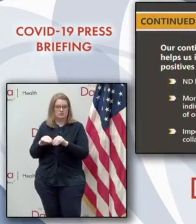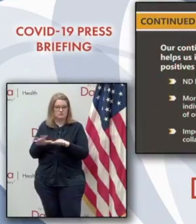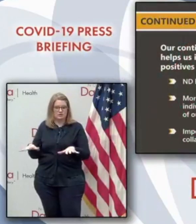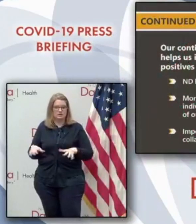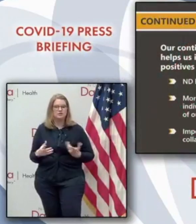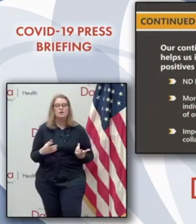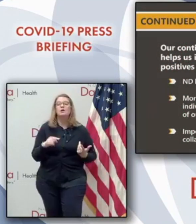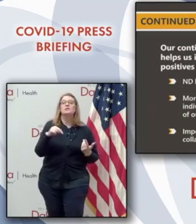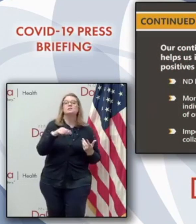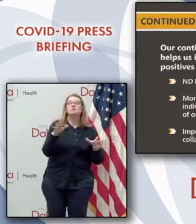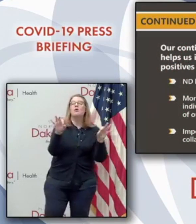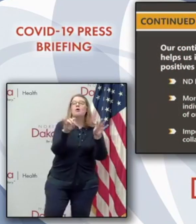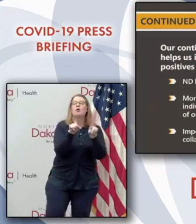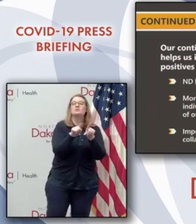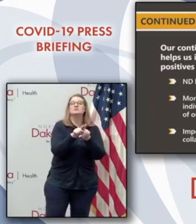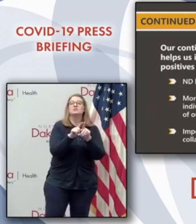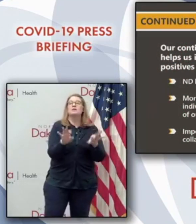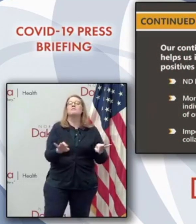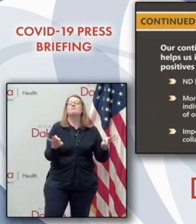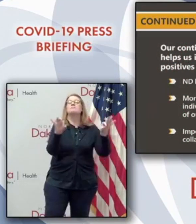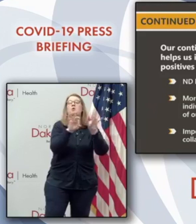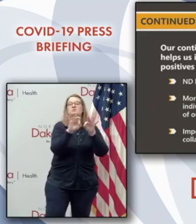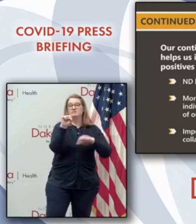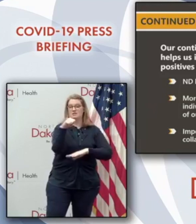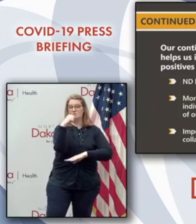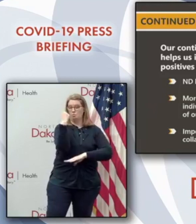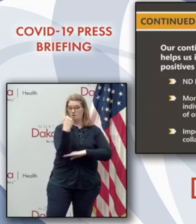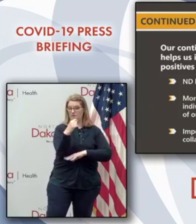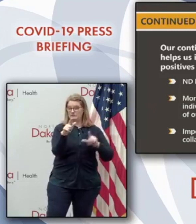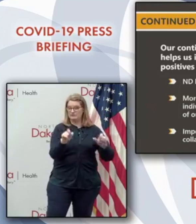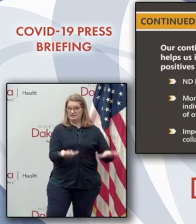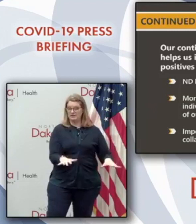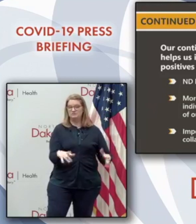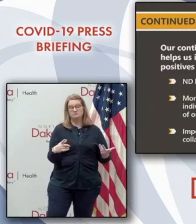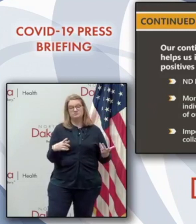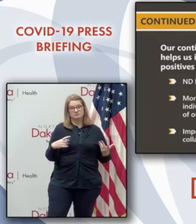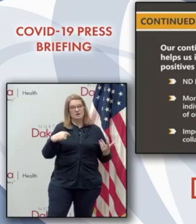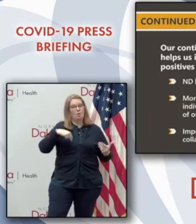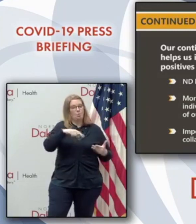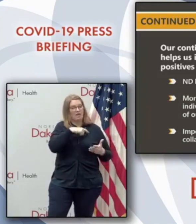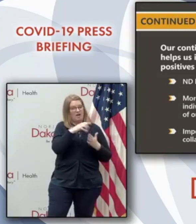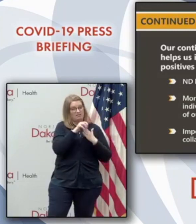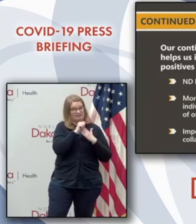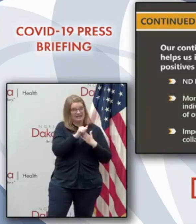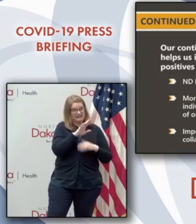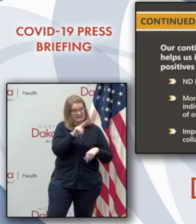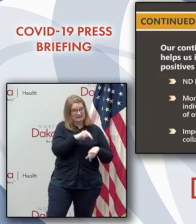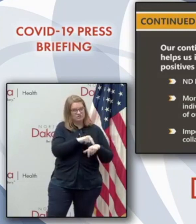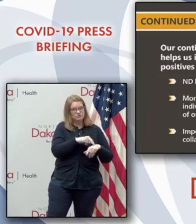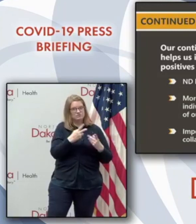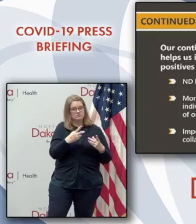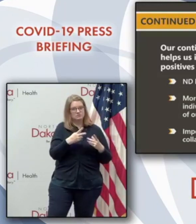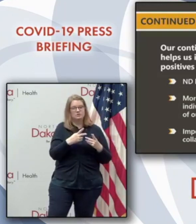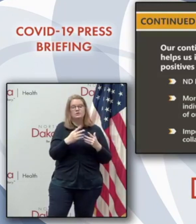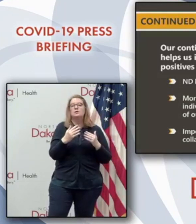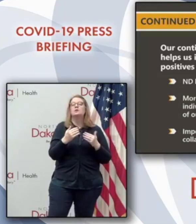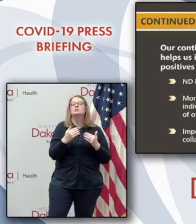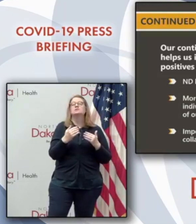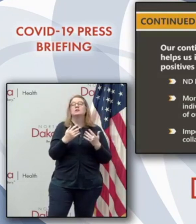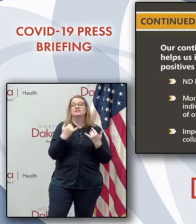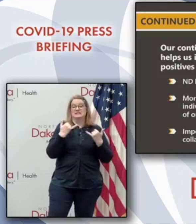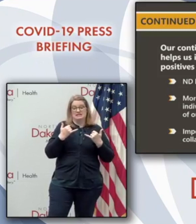for testing for North Dakota. We are again leading the nation in this regard, and we have now completed more than one